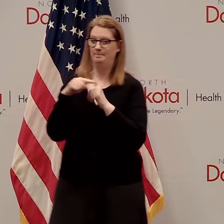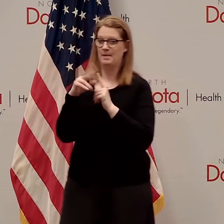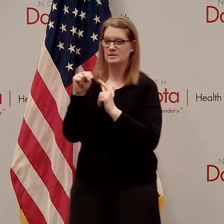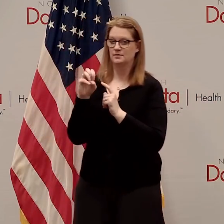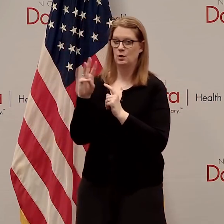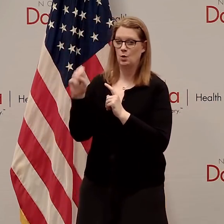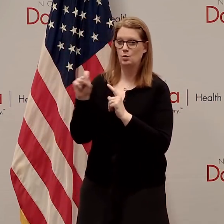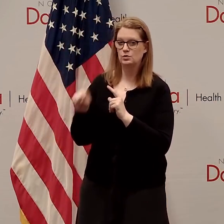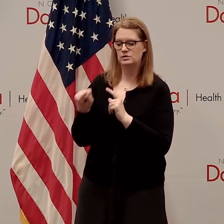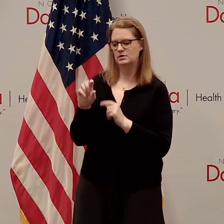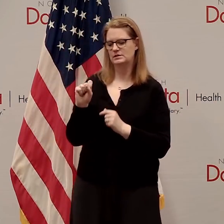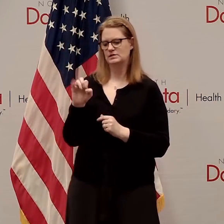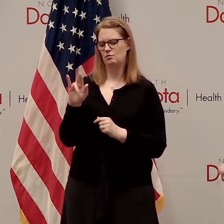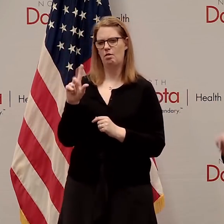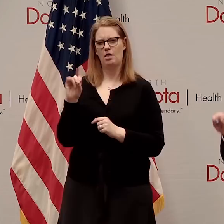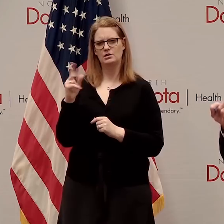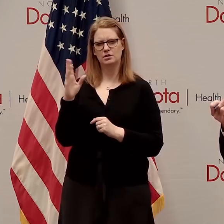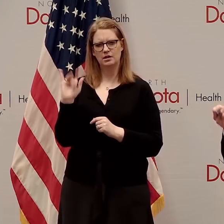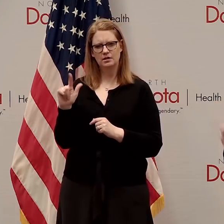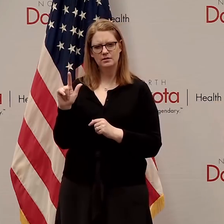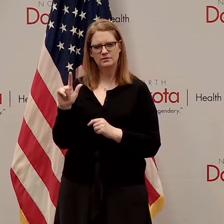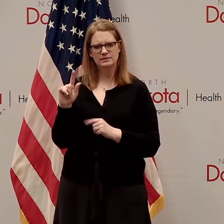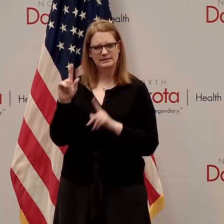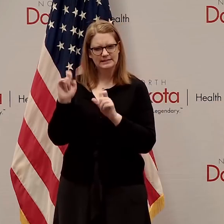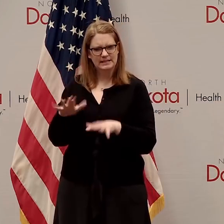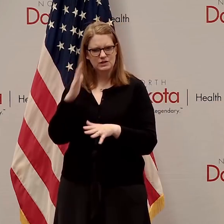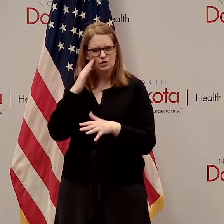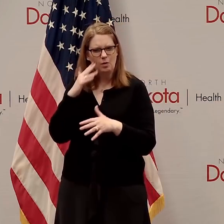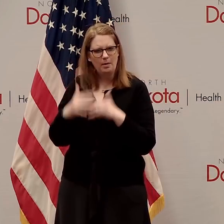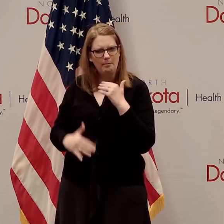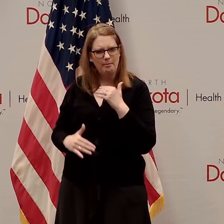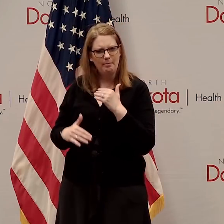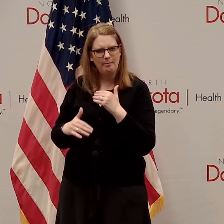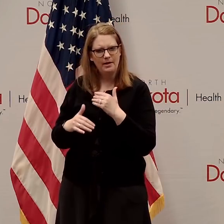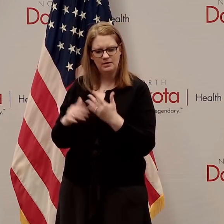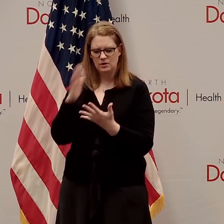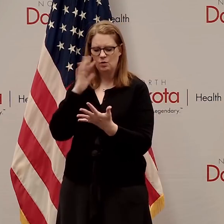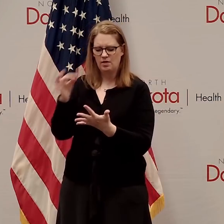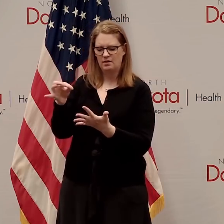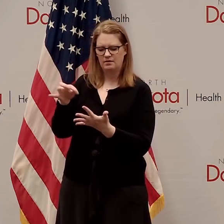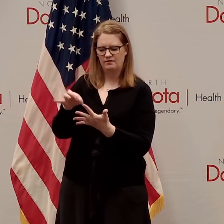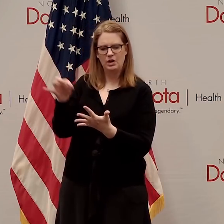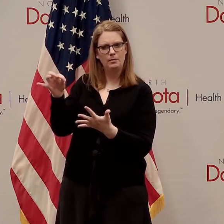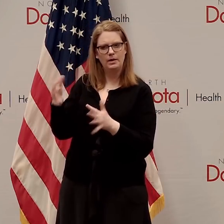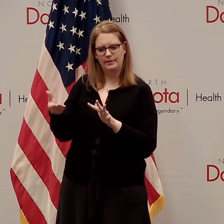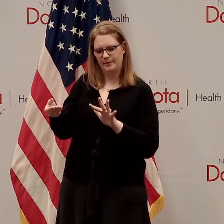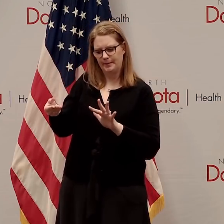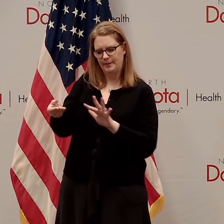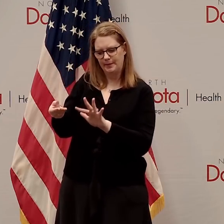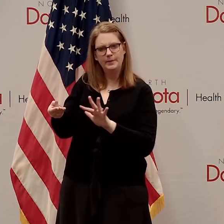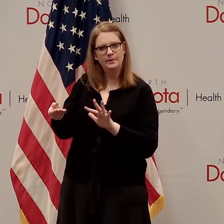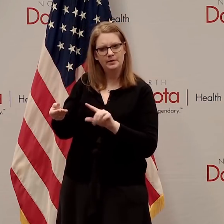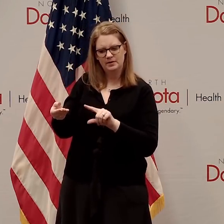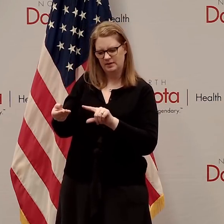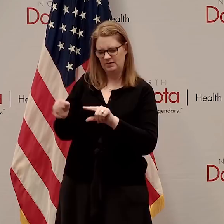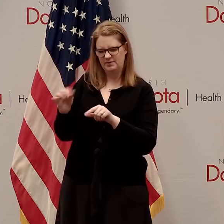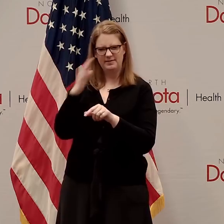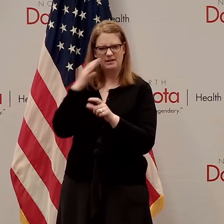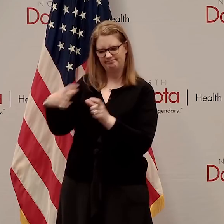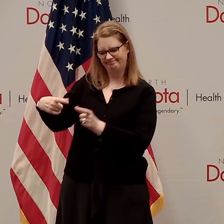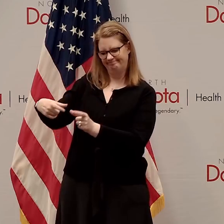to serological testing, which is the blood-based testing, and particularly the finger prick testing. We've talked about that at previous press